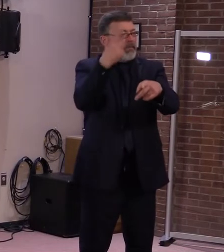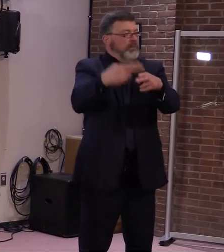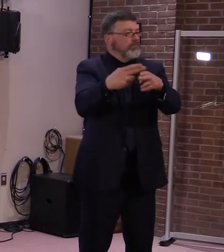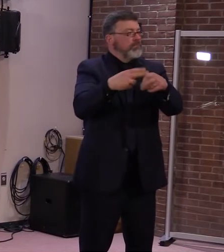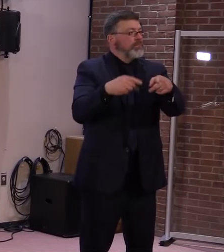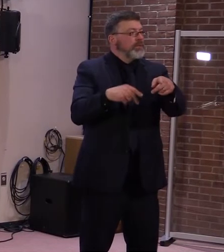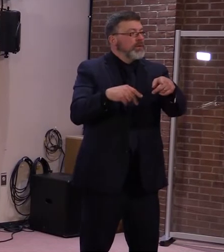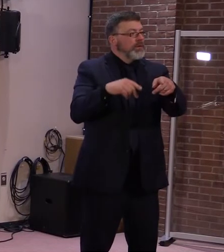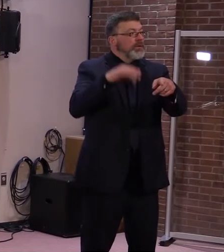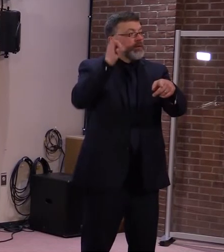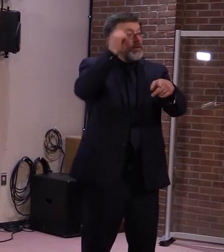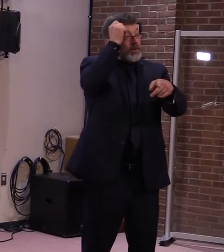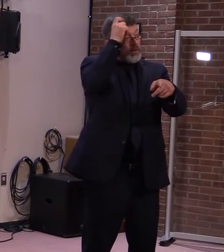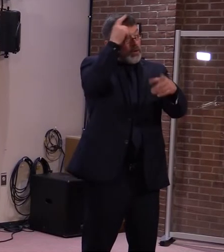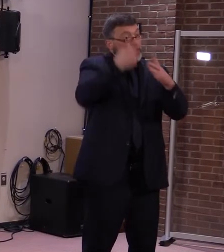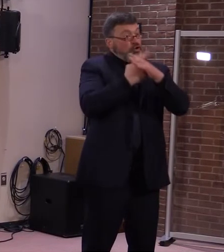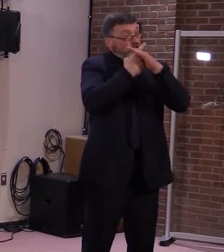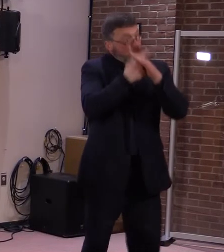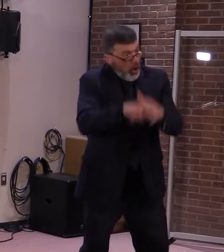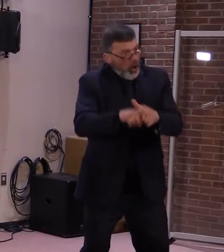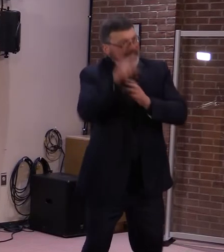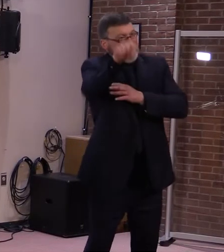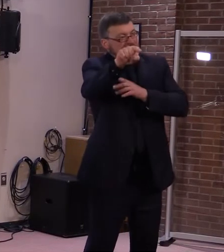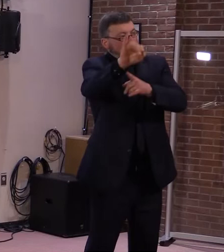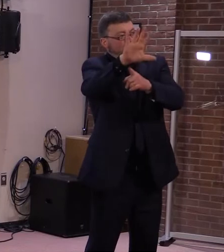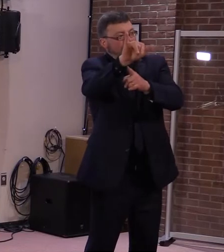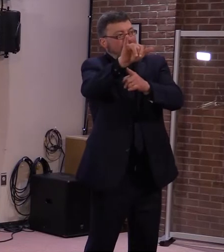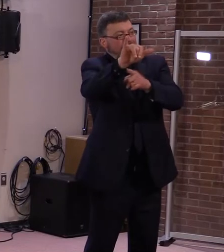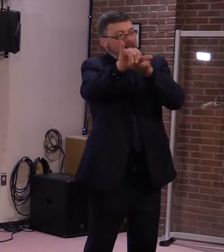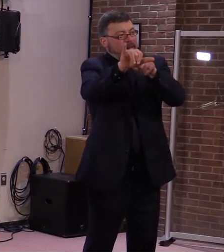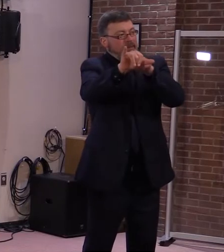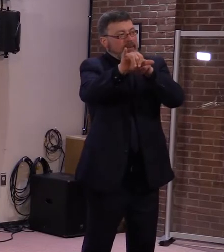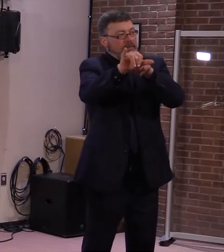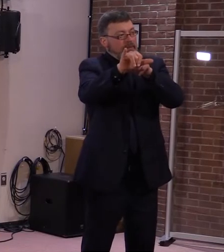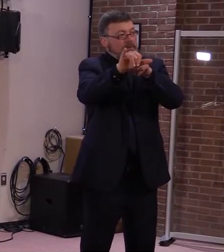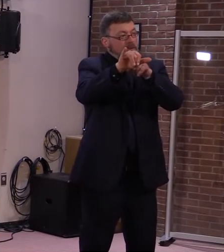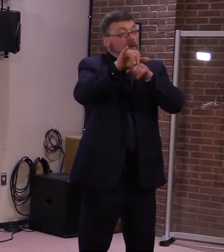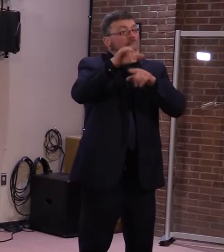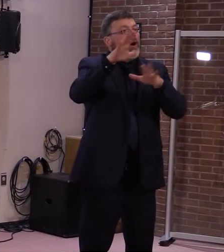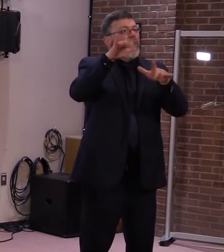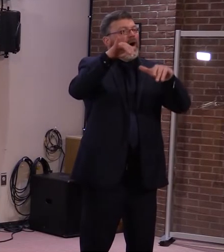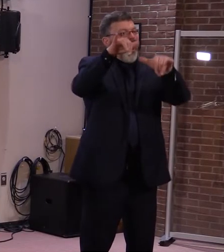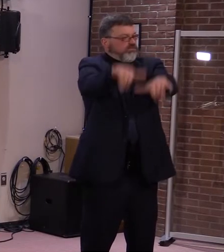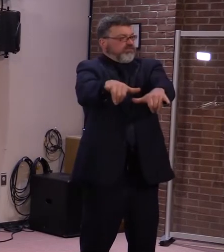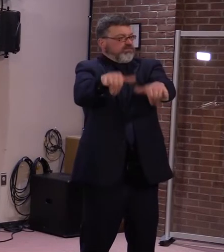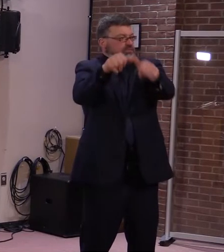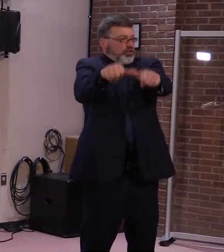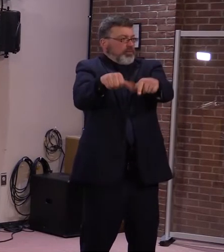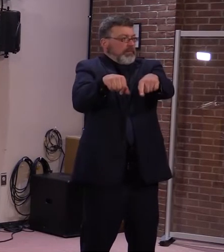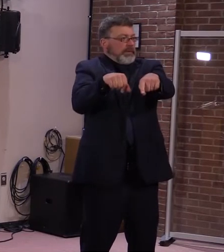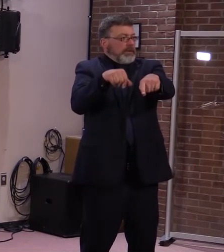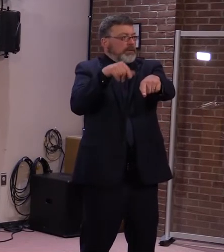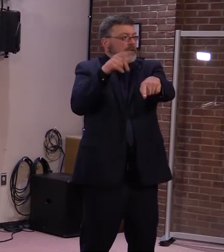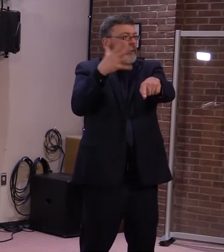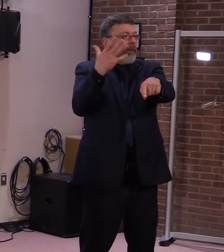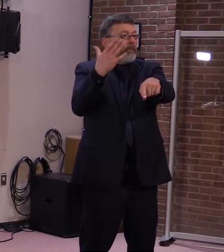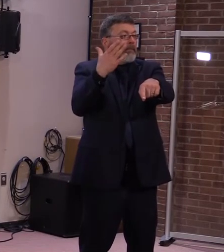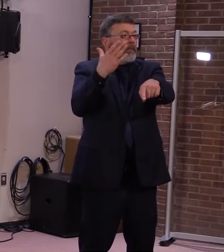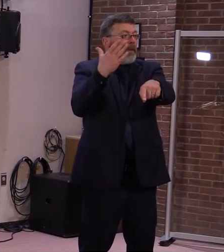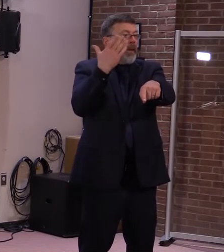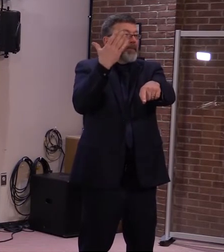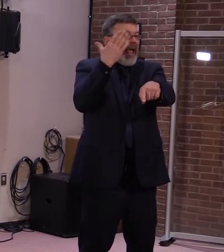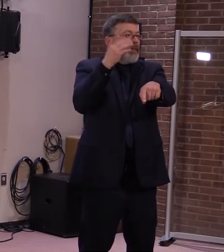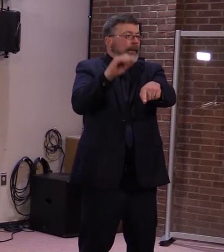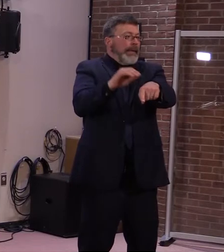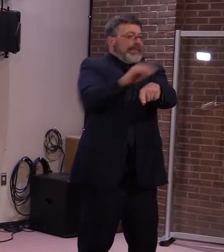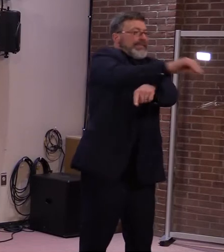get folks into permanent housing versus what is really a program intended for emergency or short-term housing.